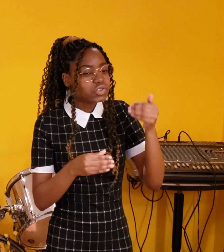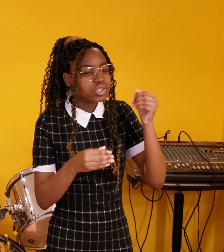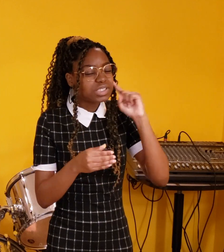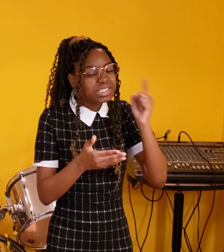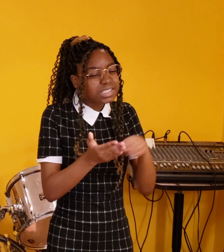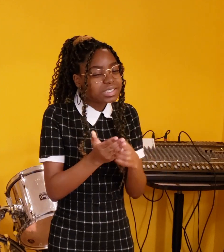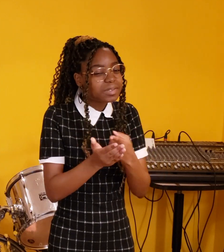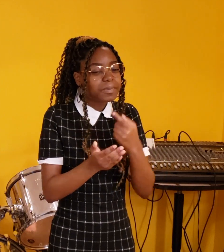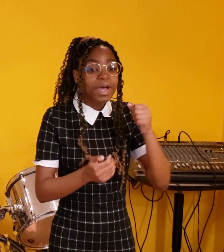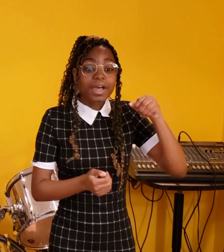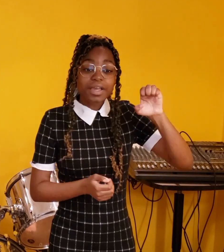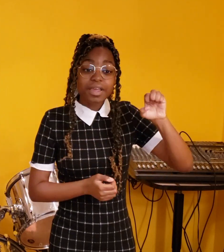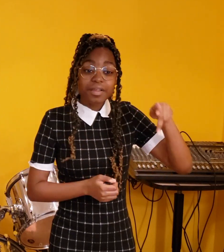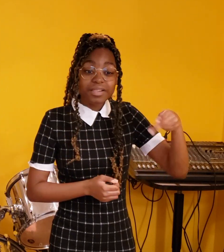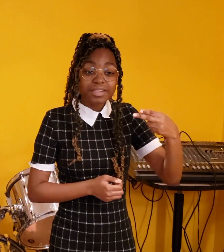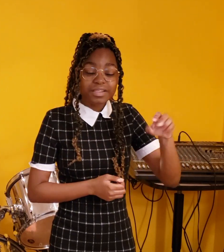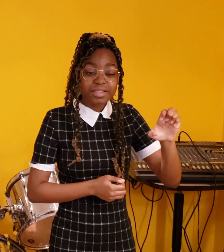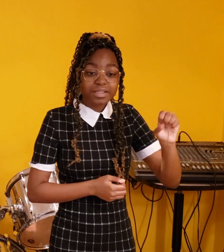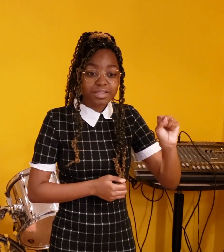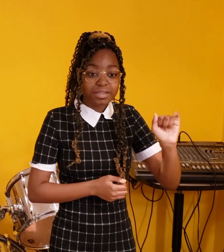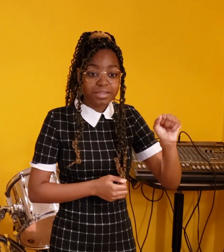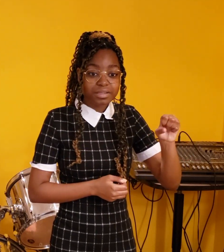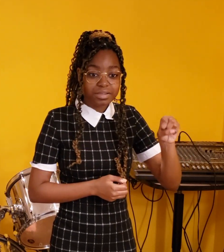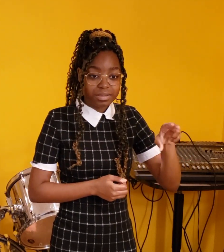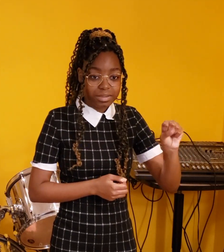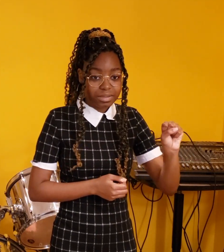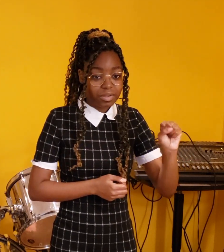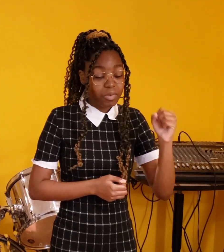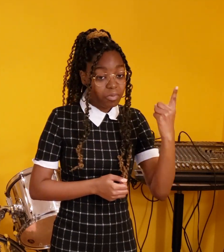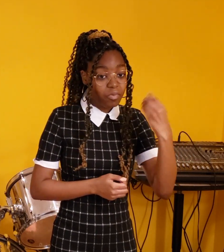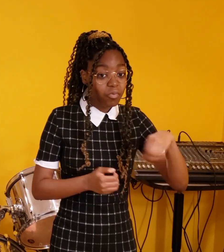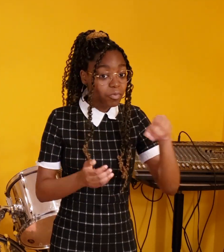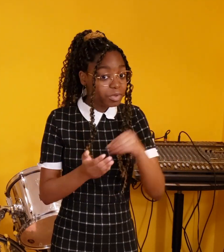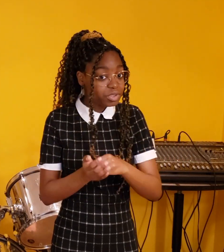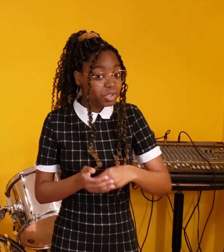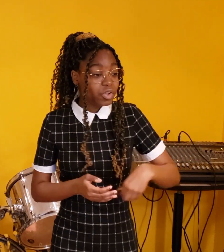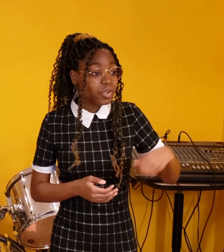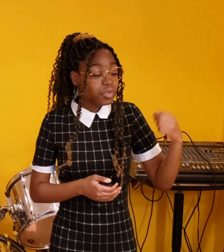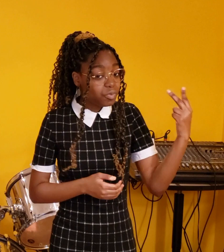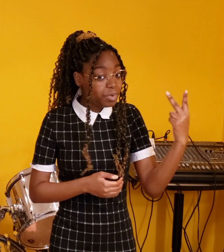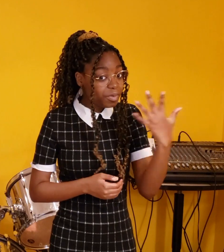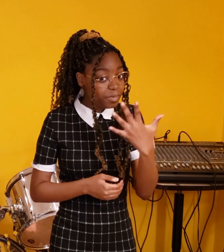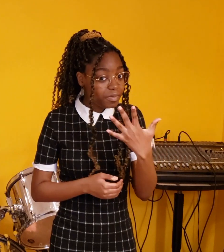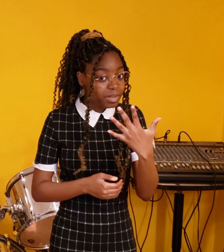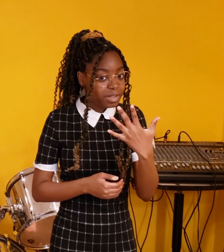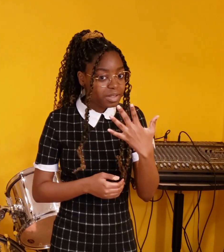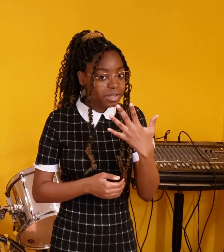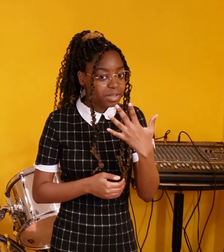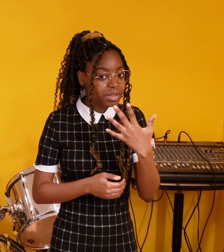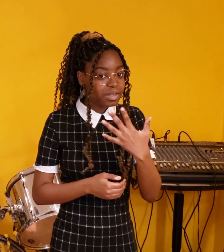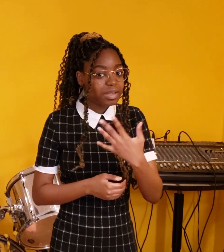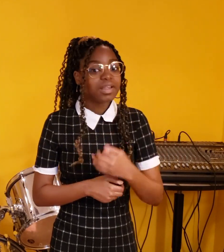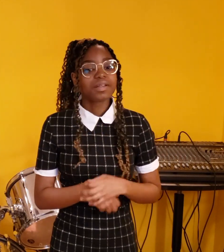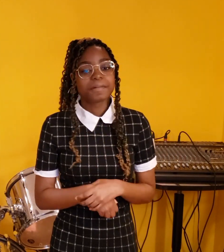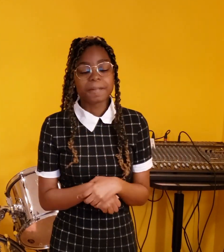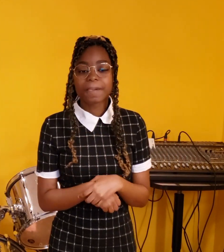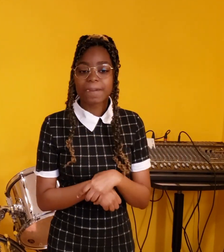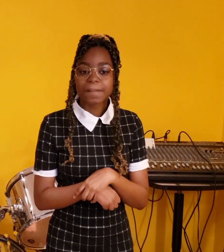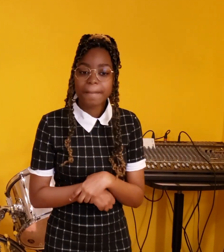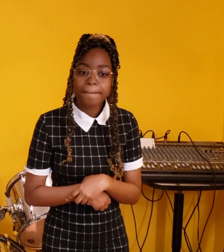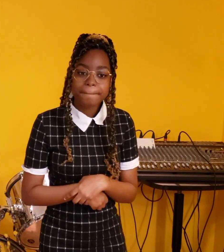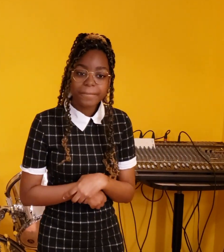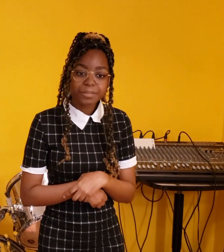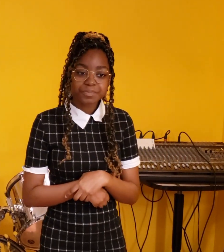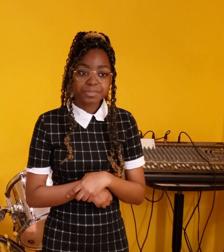Ephesians 1 verses 3 and 5. And that's bullet number 2, conferee, or the recipient of the love. So we've seen what? We've